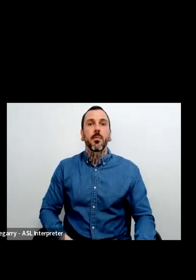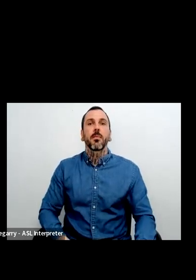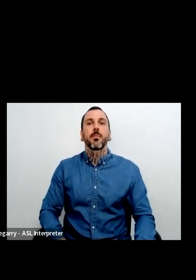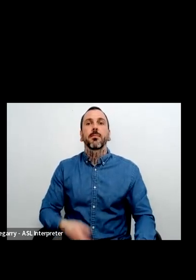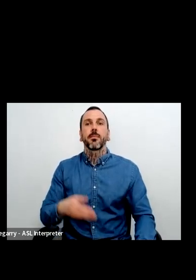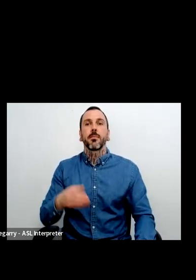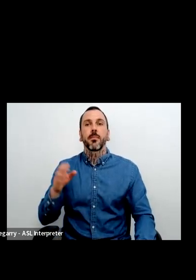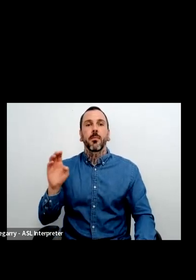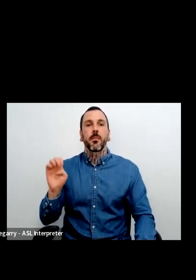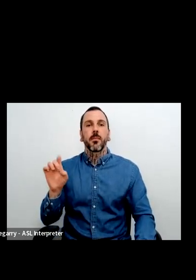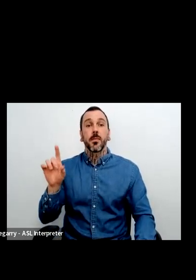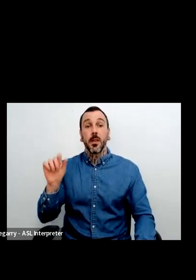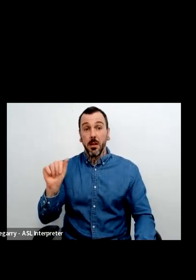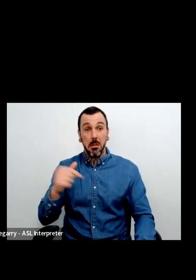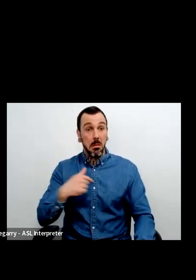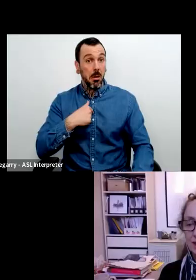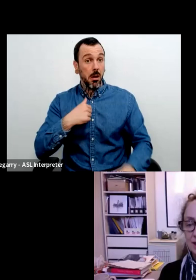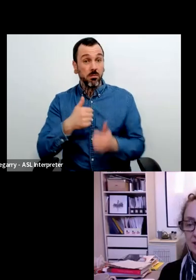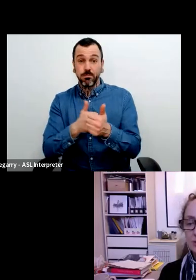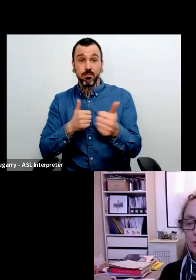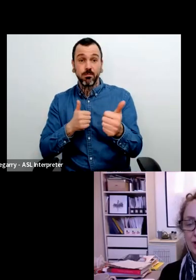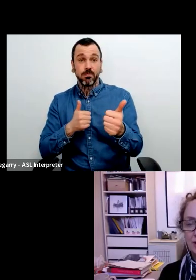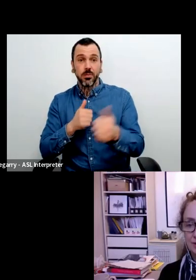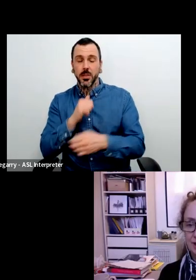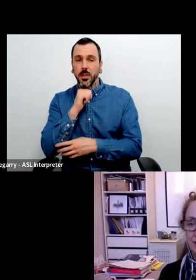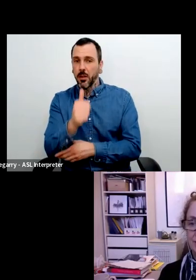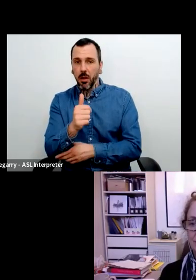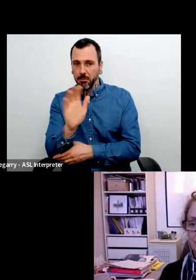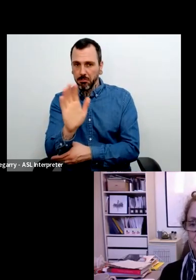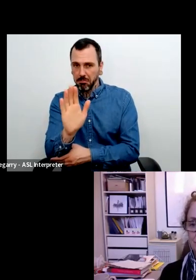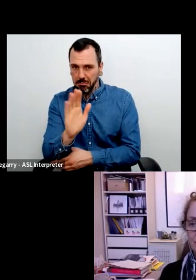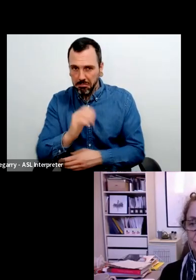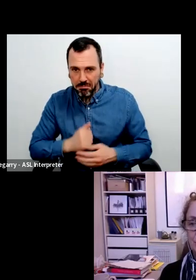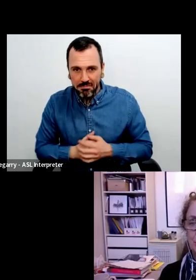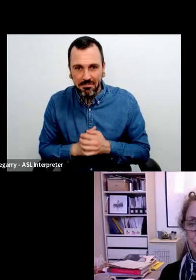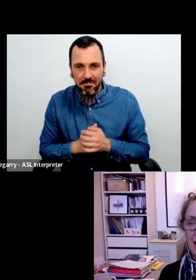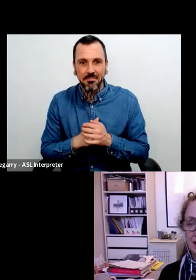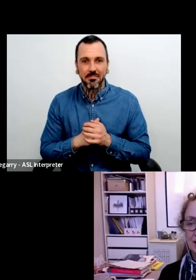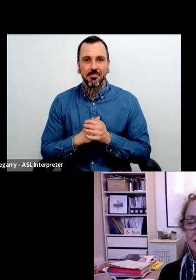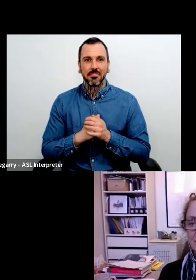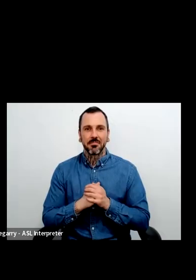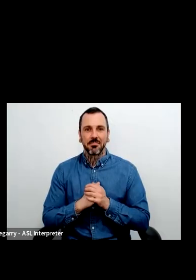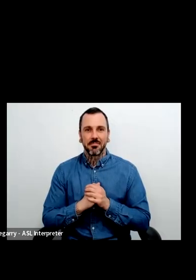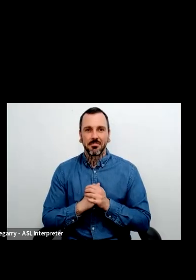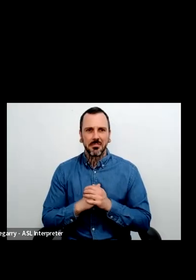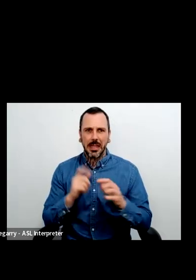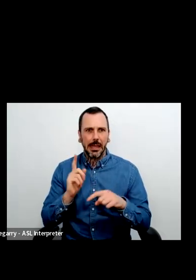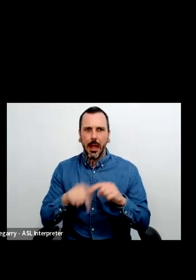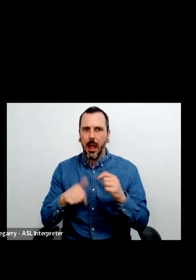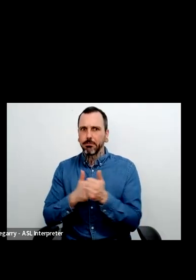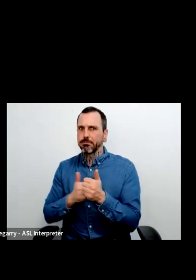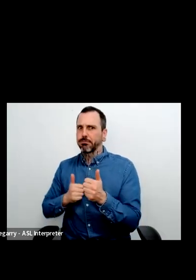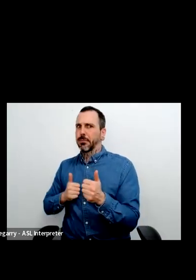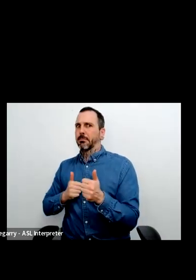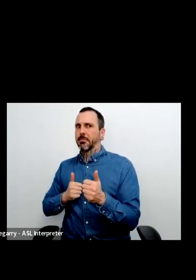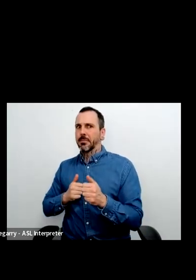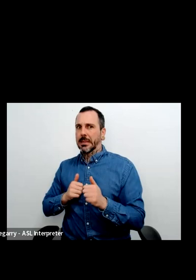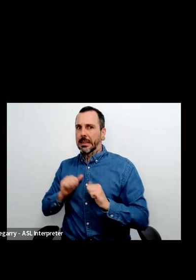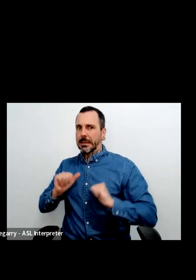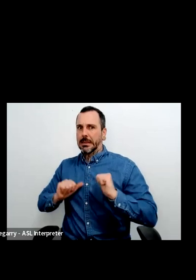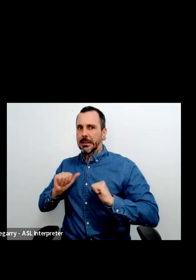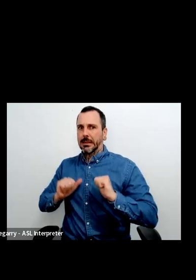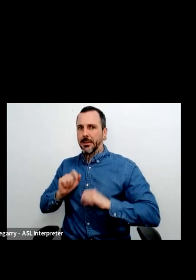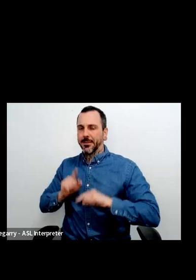a pulling back. There's no place to go. Like there's no there if you start to pull back. As Gideon